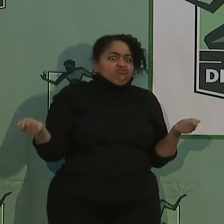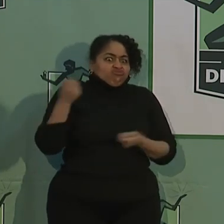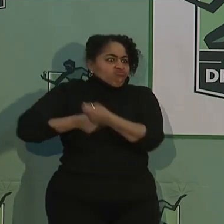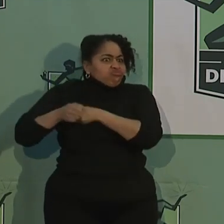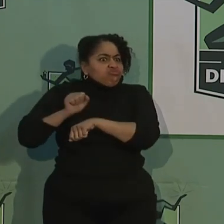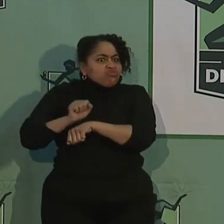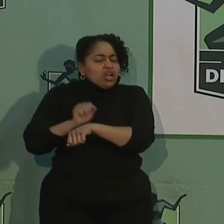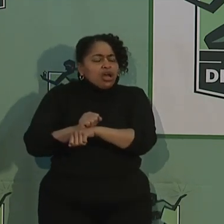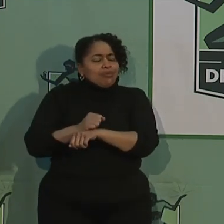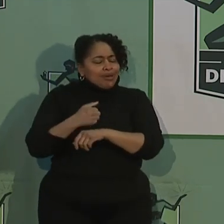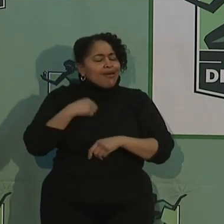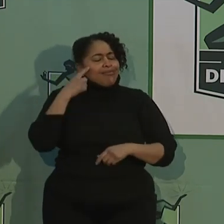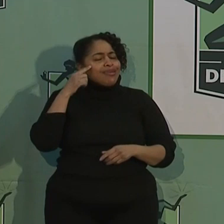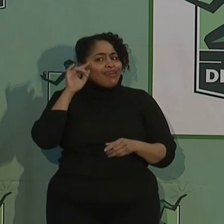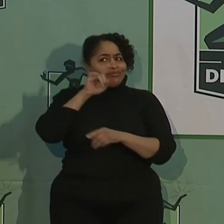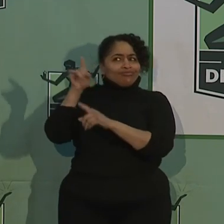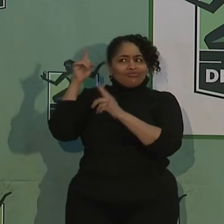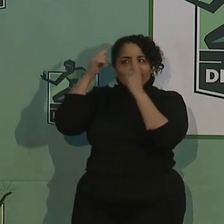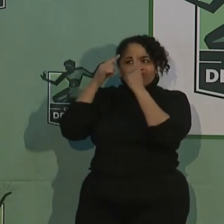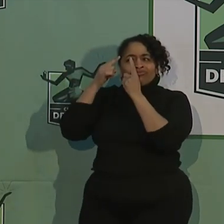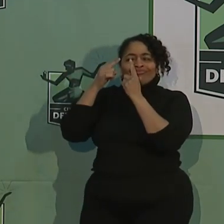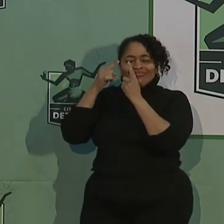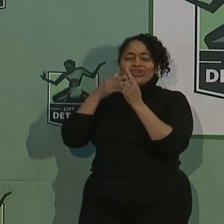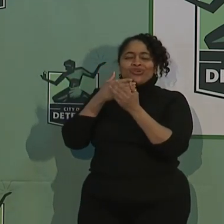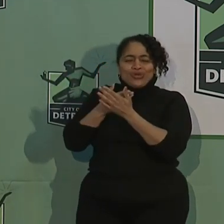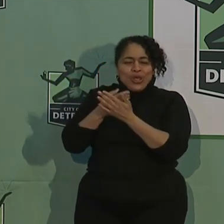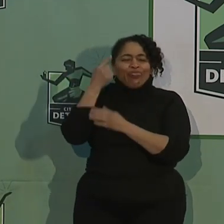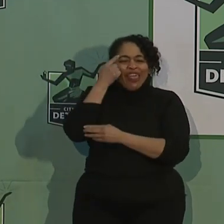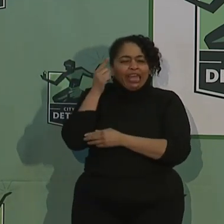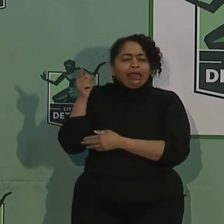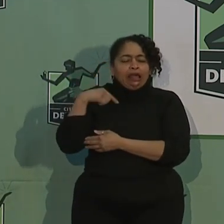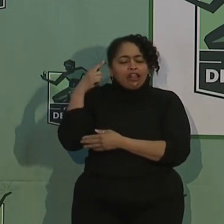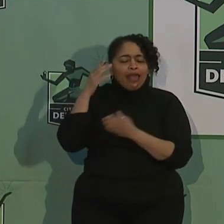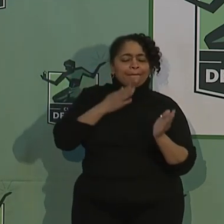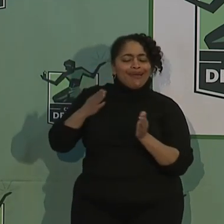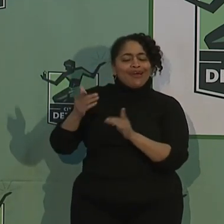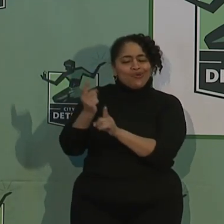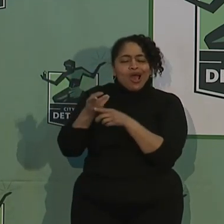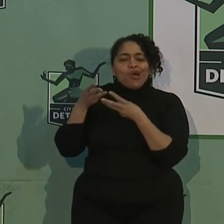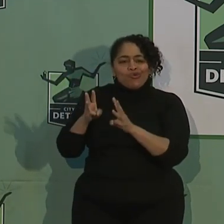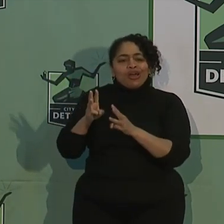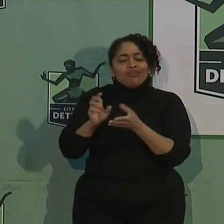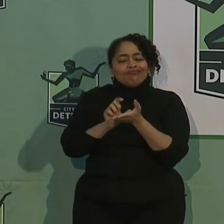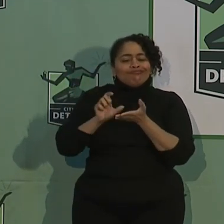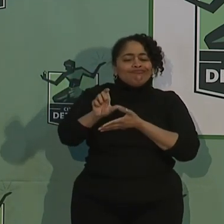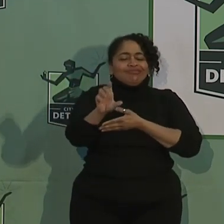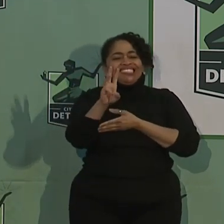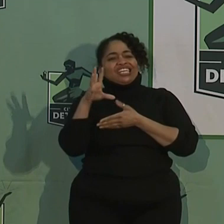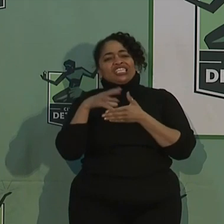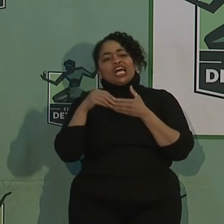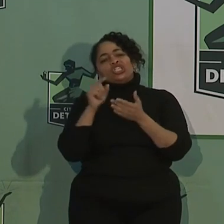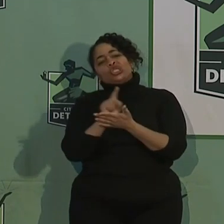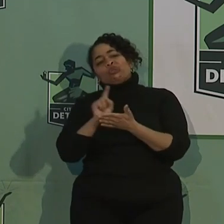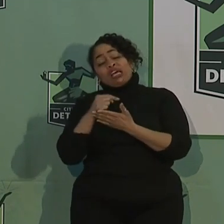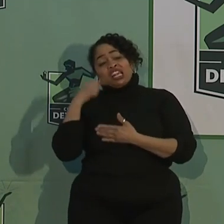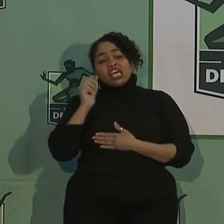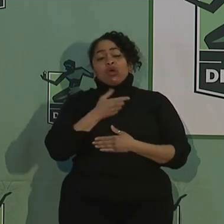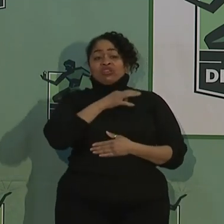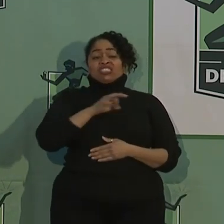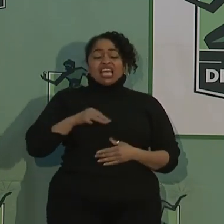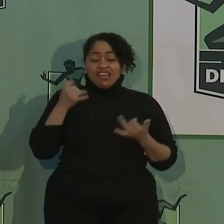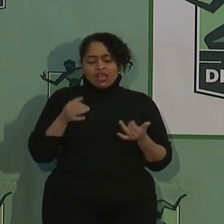did was very well thought out in providing that supplement of $600 a week. And I think our employees now, as they're doing